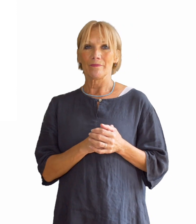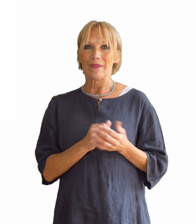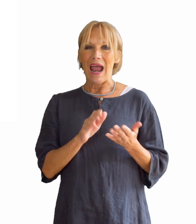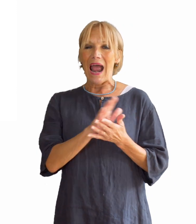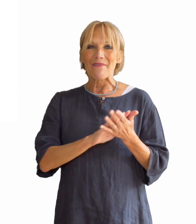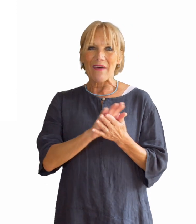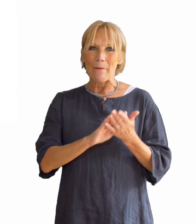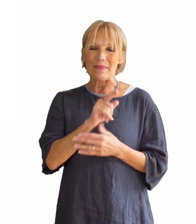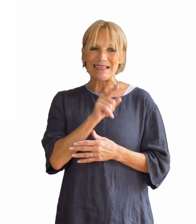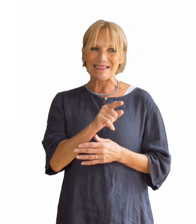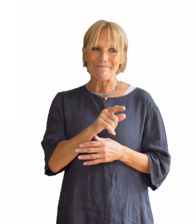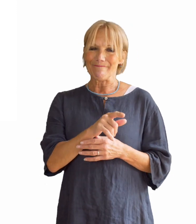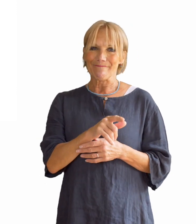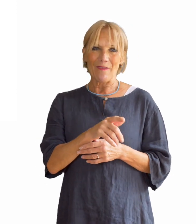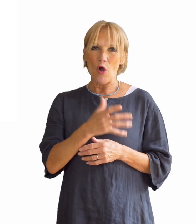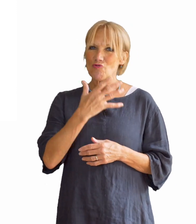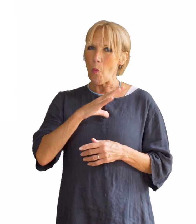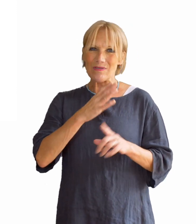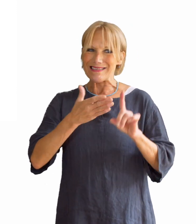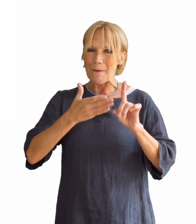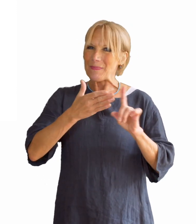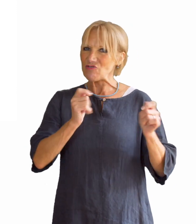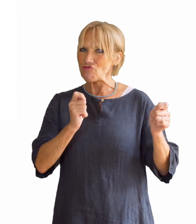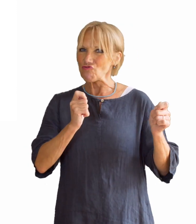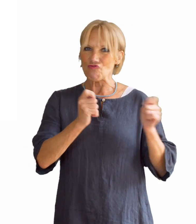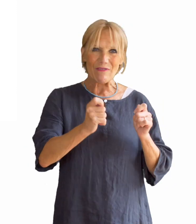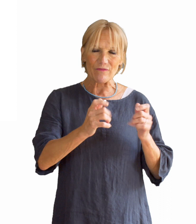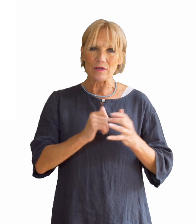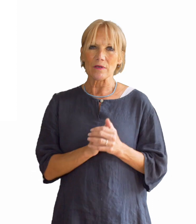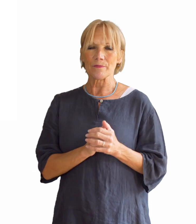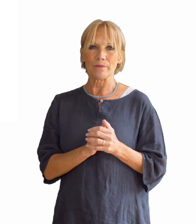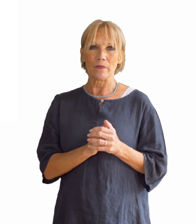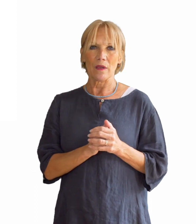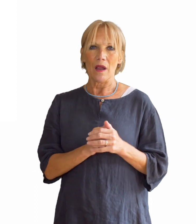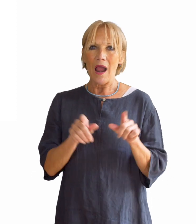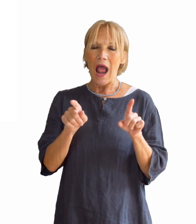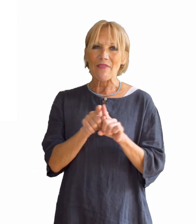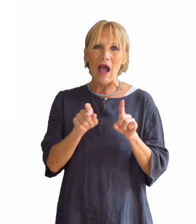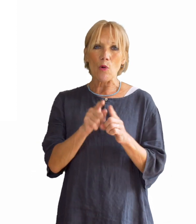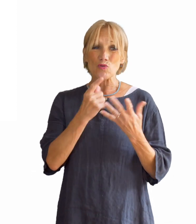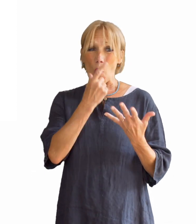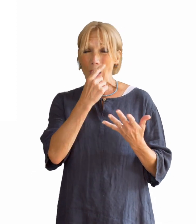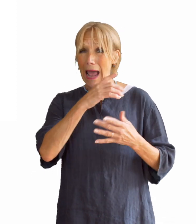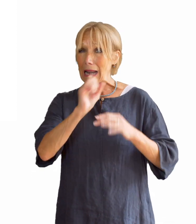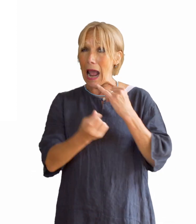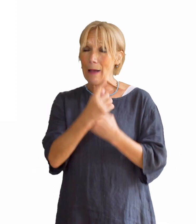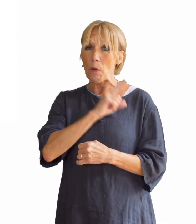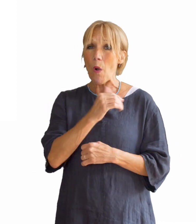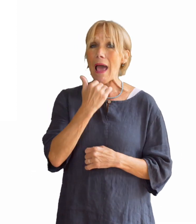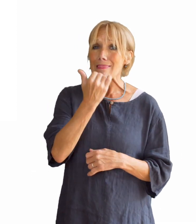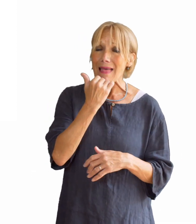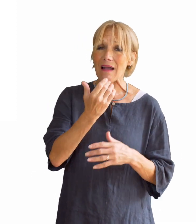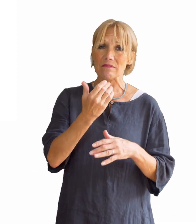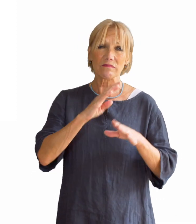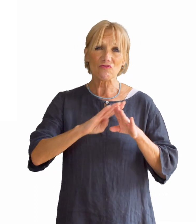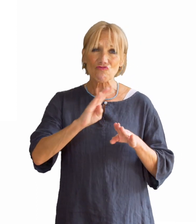to unwanted or unintentional mission drift. Mission drift can also result from a lack of training and different